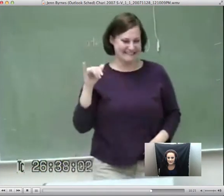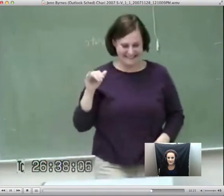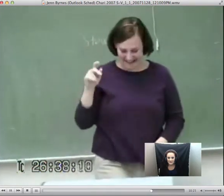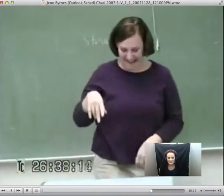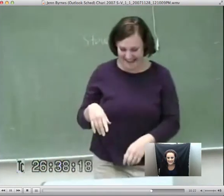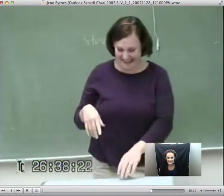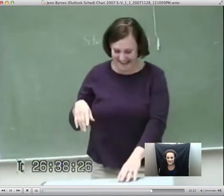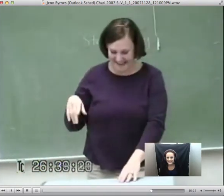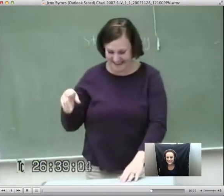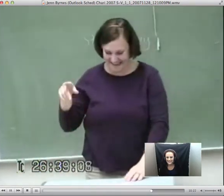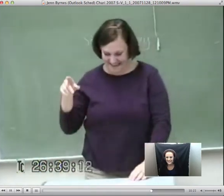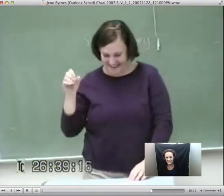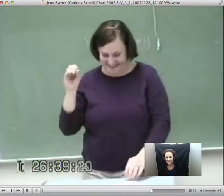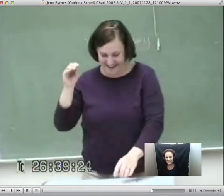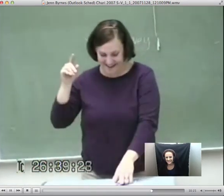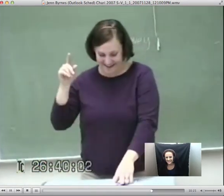sorry, she's teasing me.